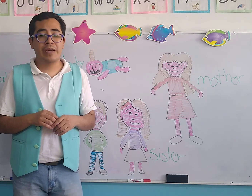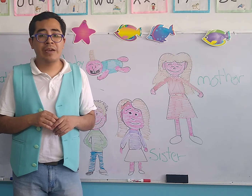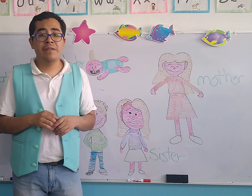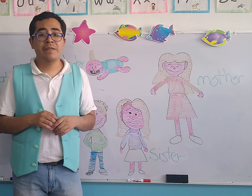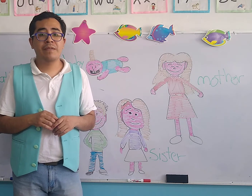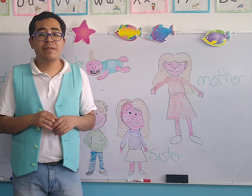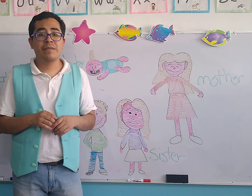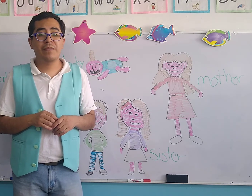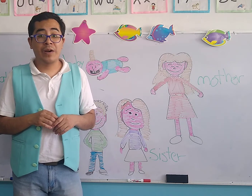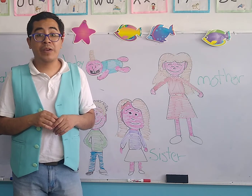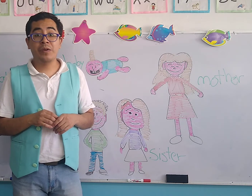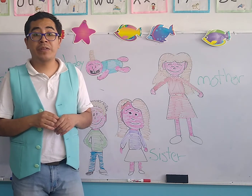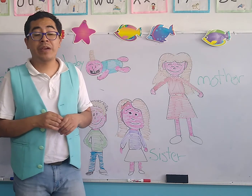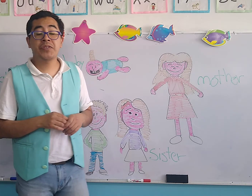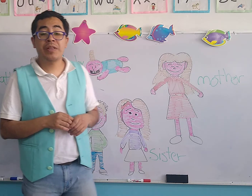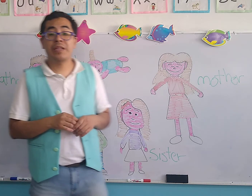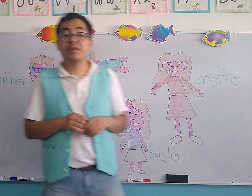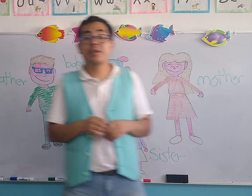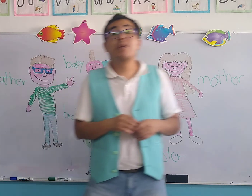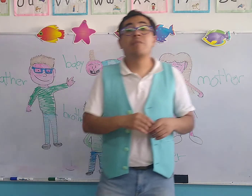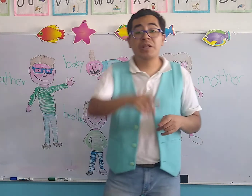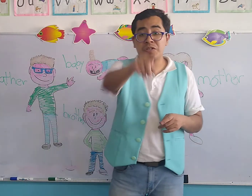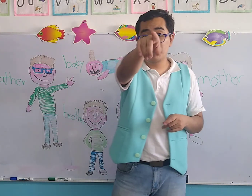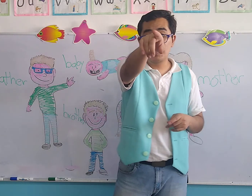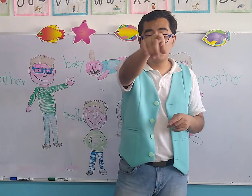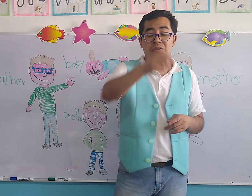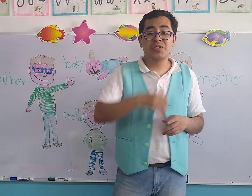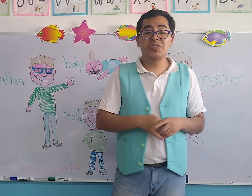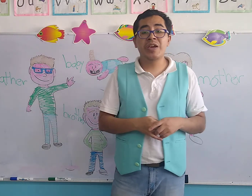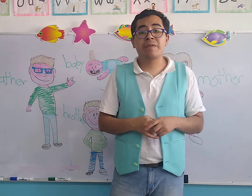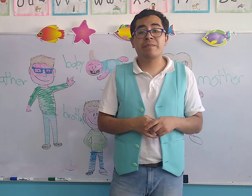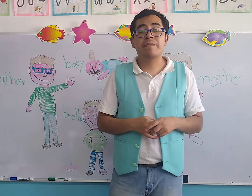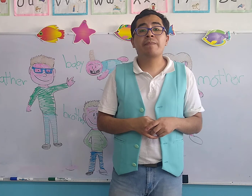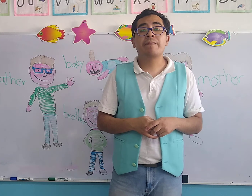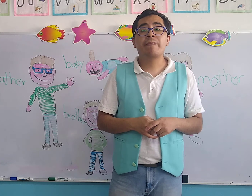Okay. Very good, excellent. What's your sister's name?